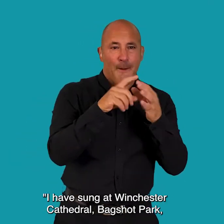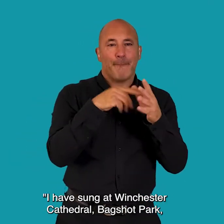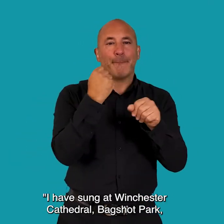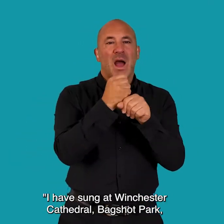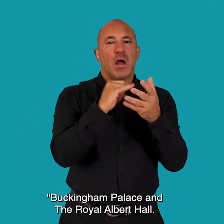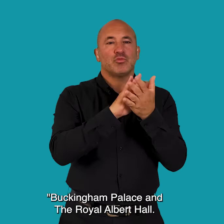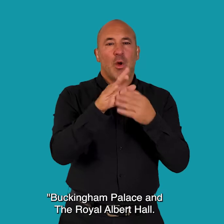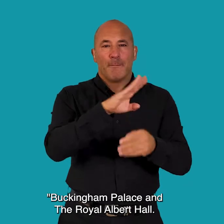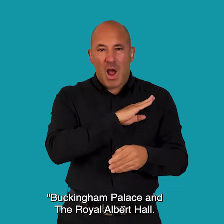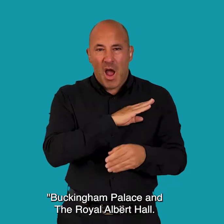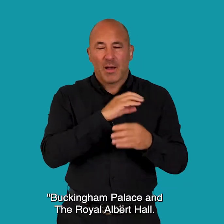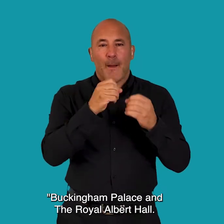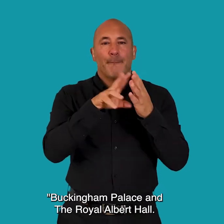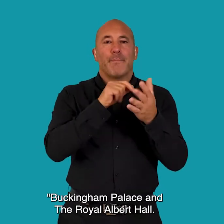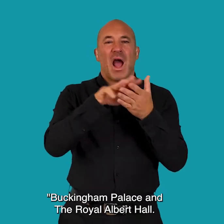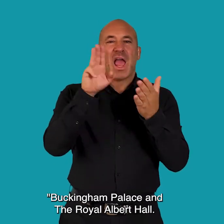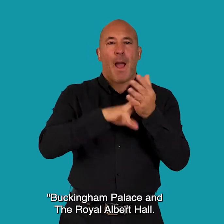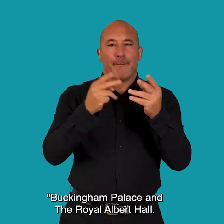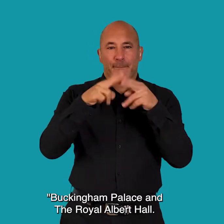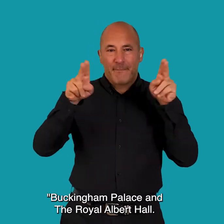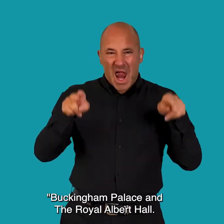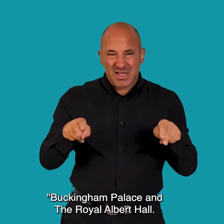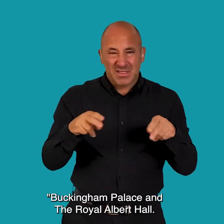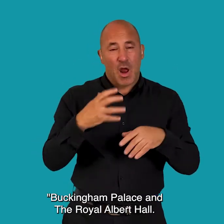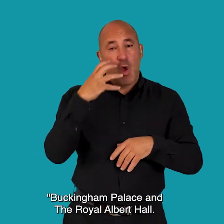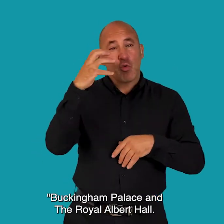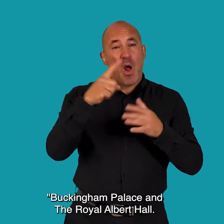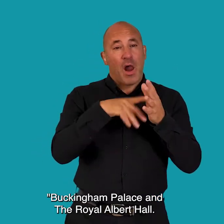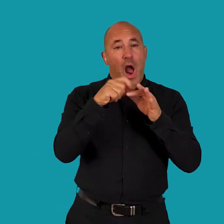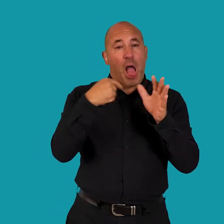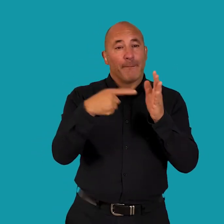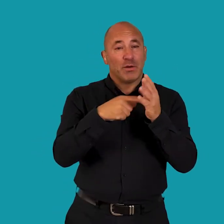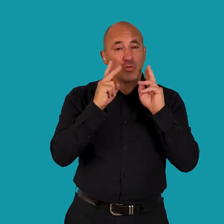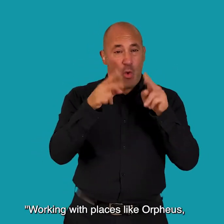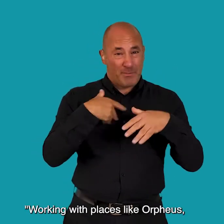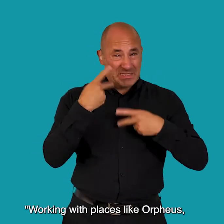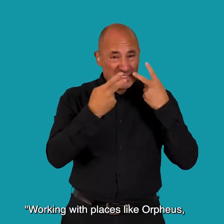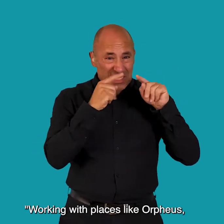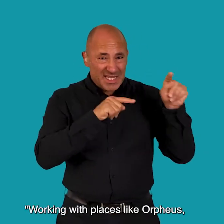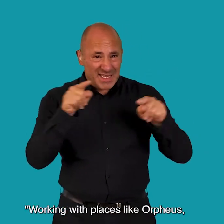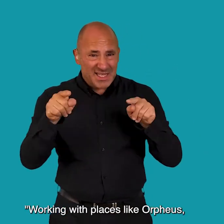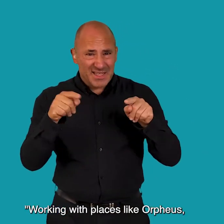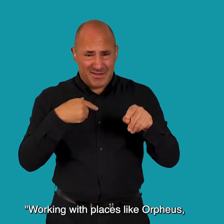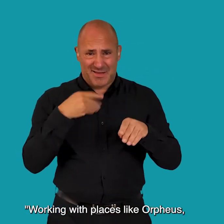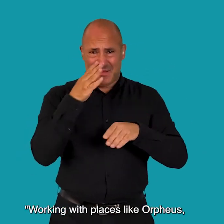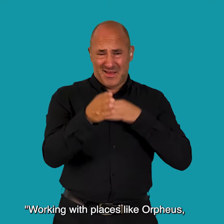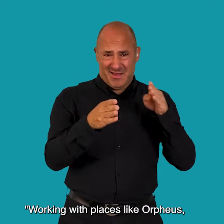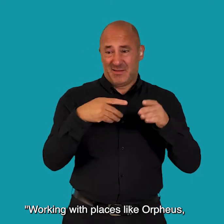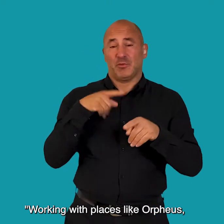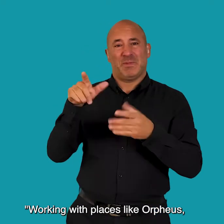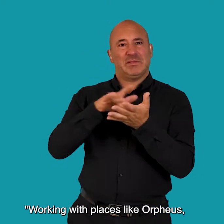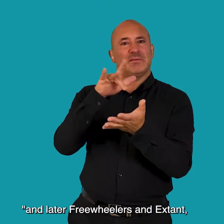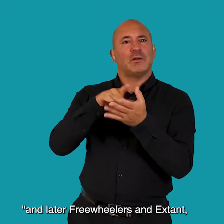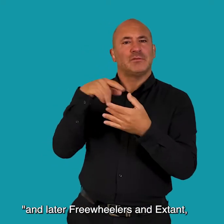Park, Buckingham Palace and the Royal Albert Hall. Working with places like Orpheus and